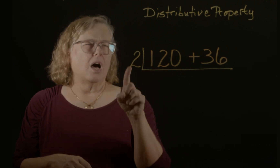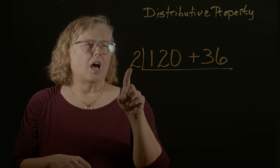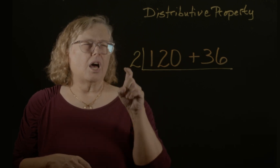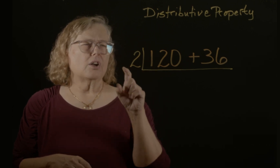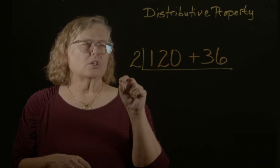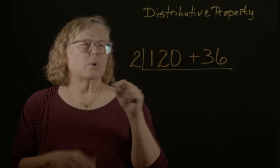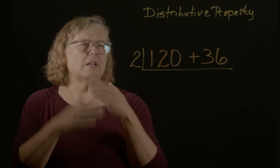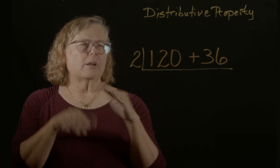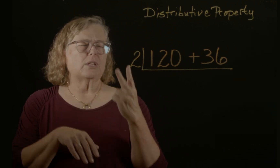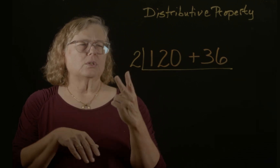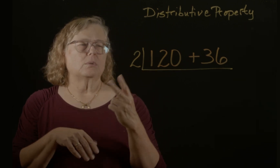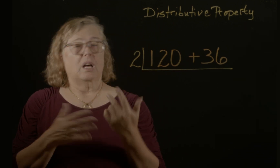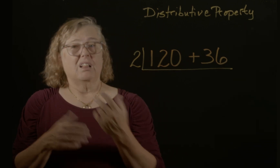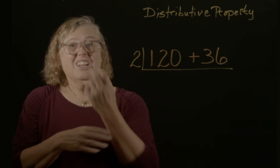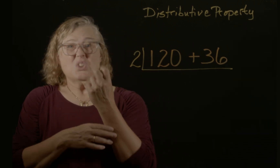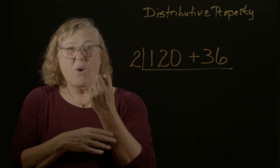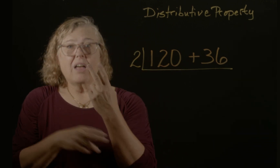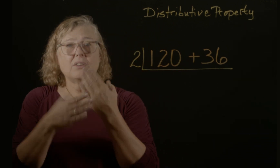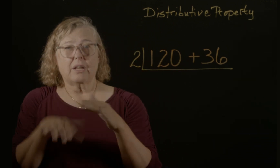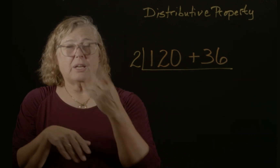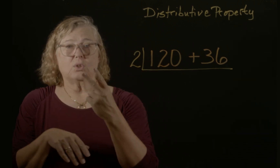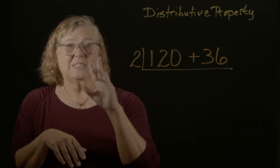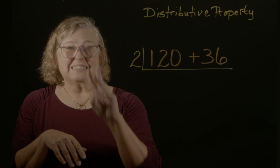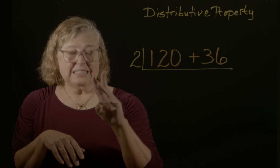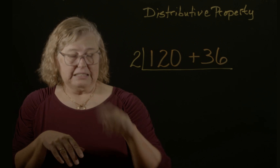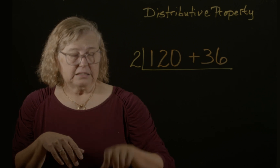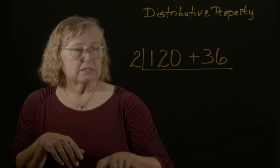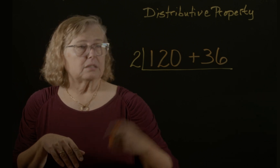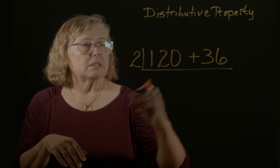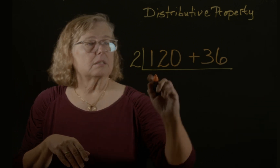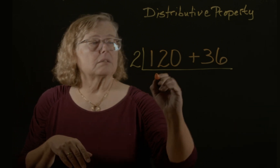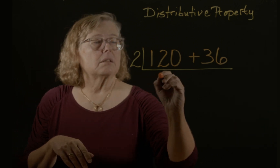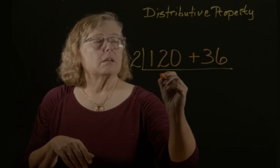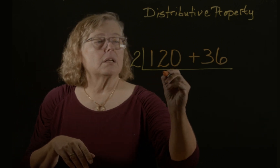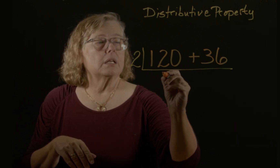Ooh, 120 divided by 2. Well, 12 divided by 2 is 6.